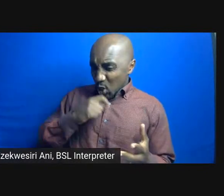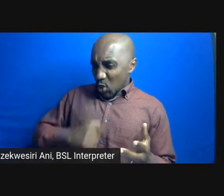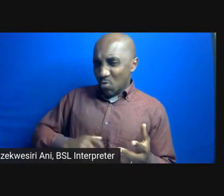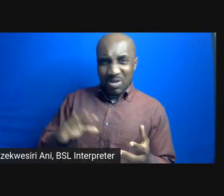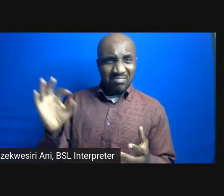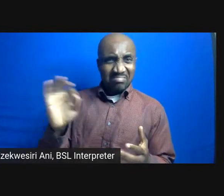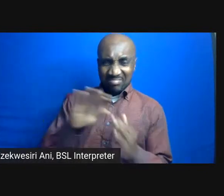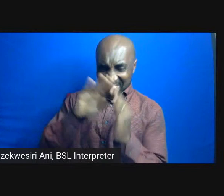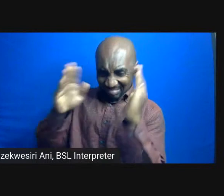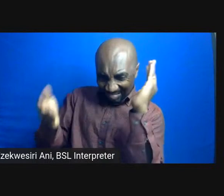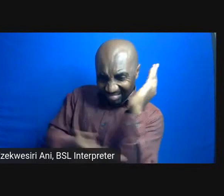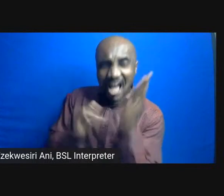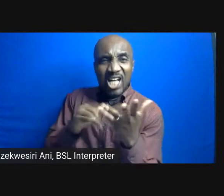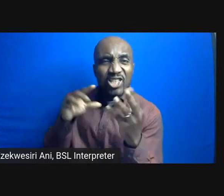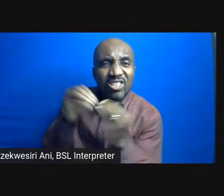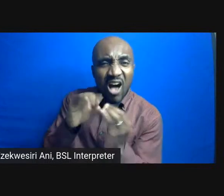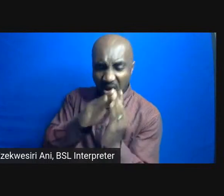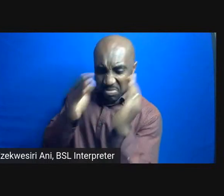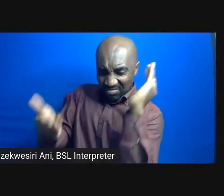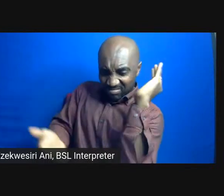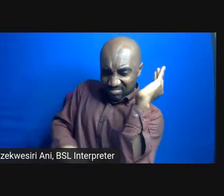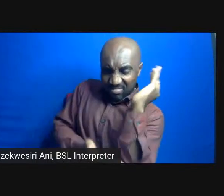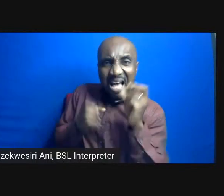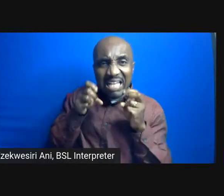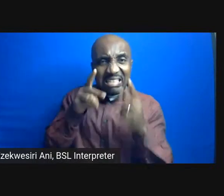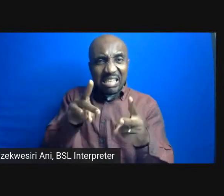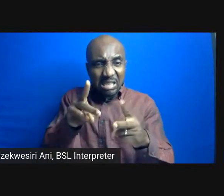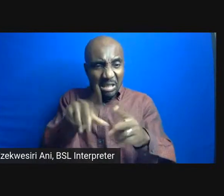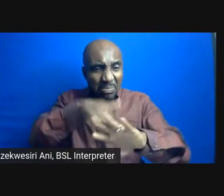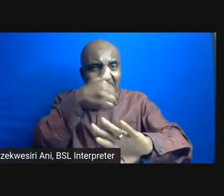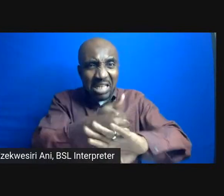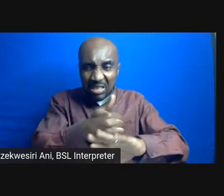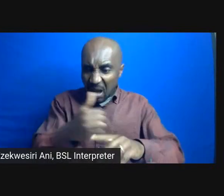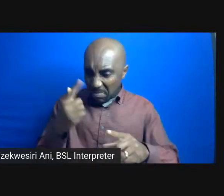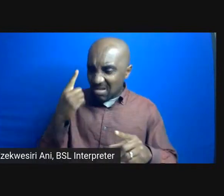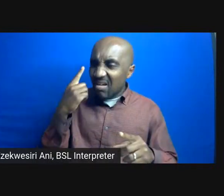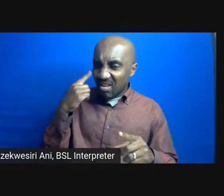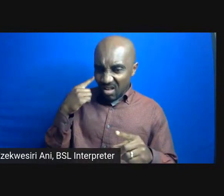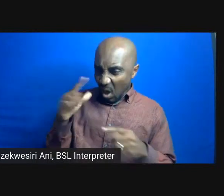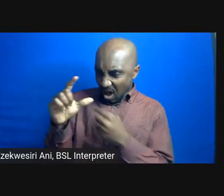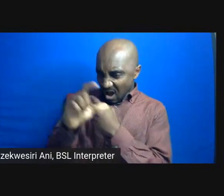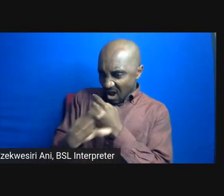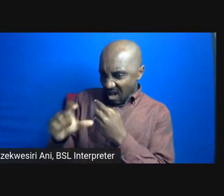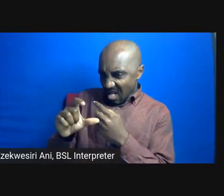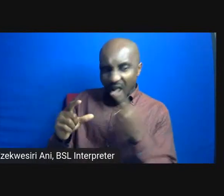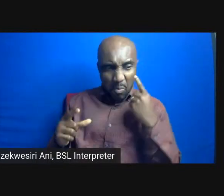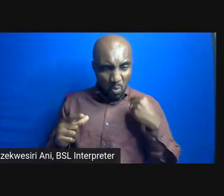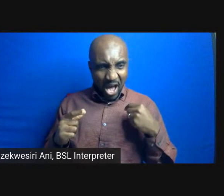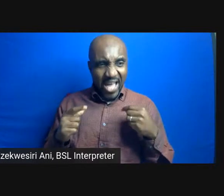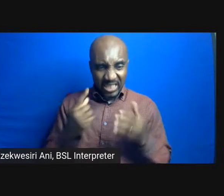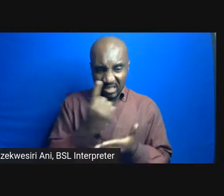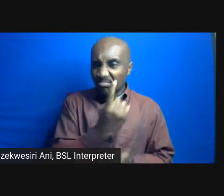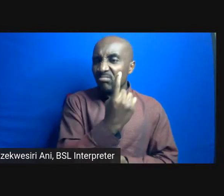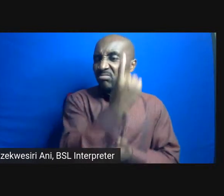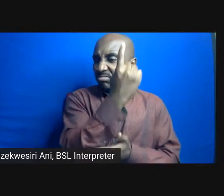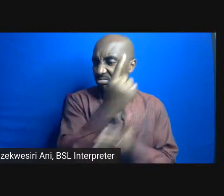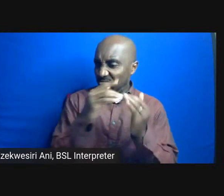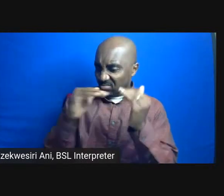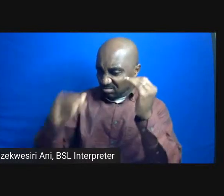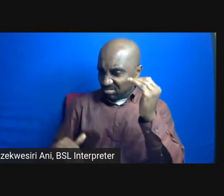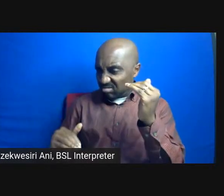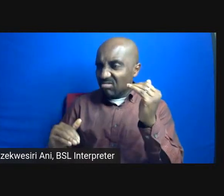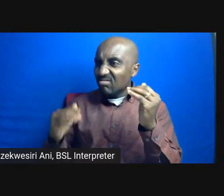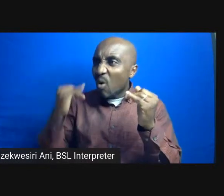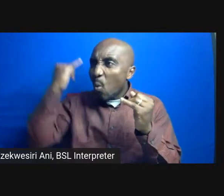created a system that treated humans of a different skin color as less than wild animals. From